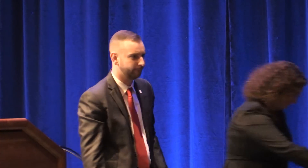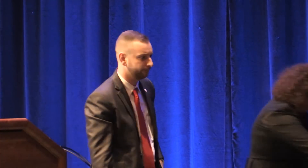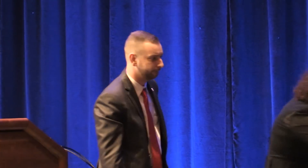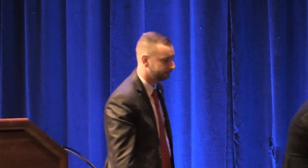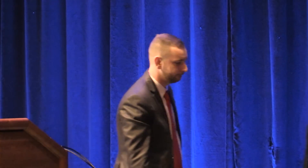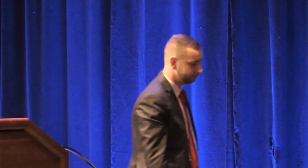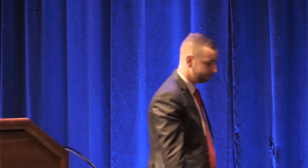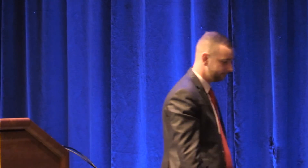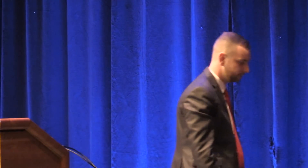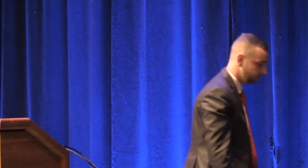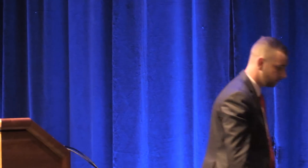Thank you.